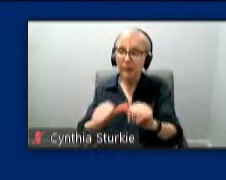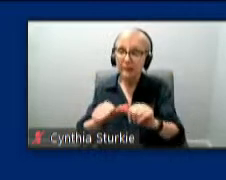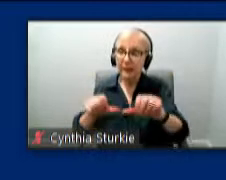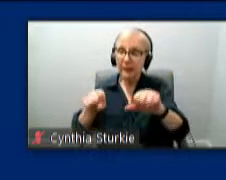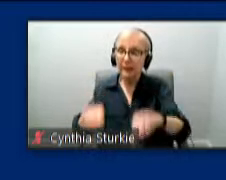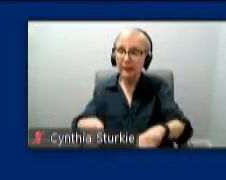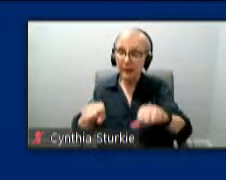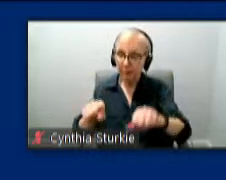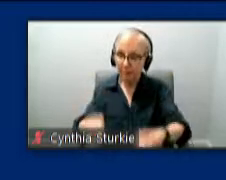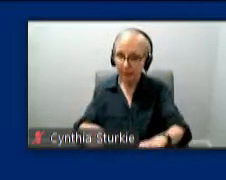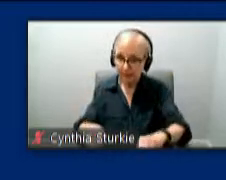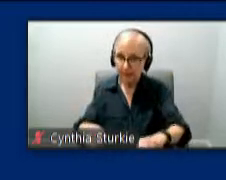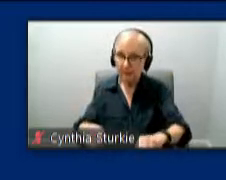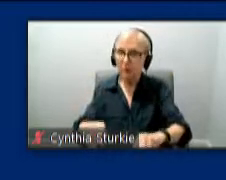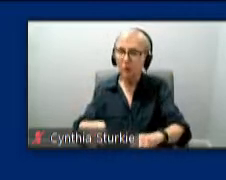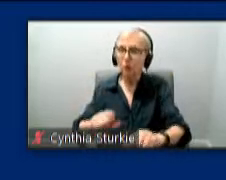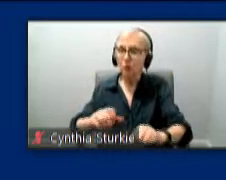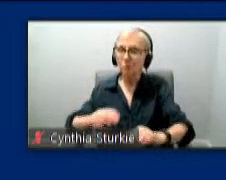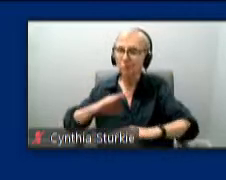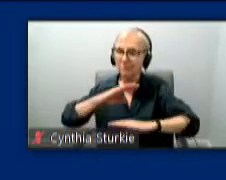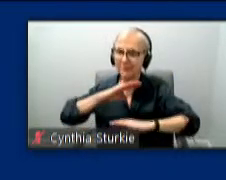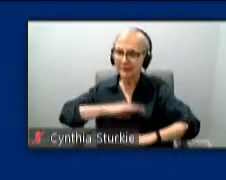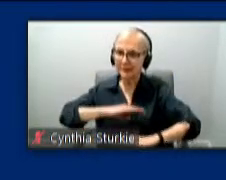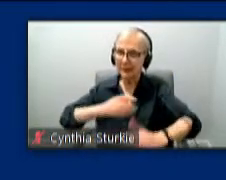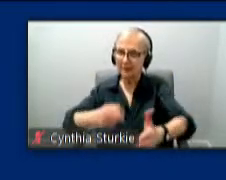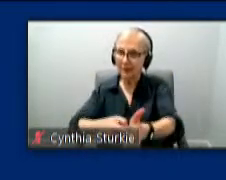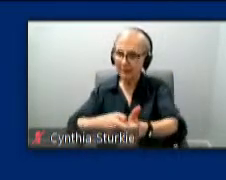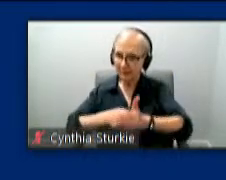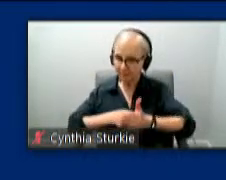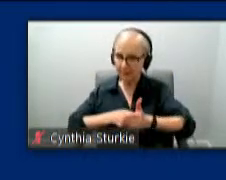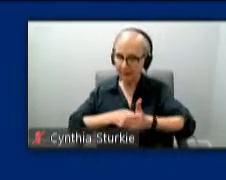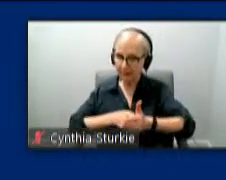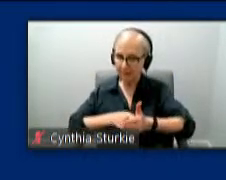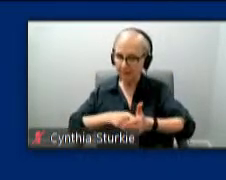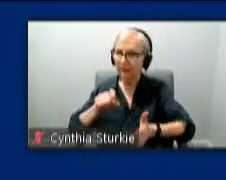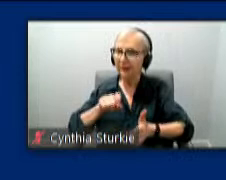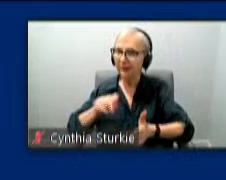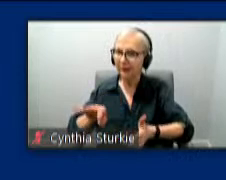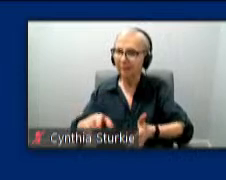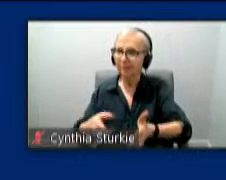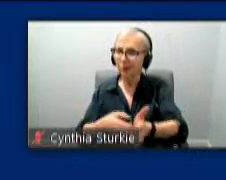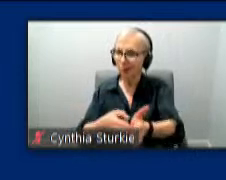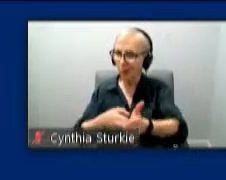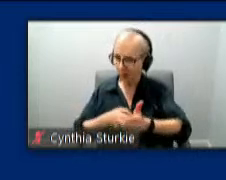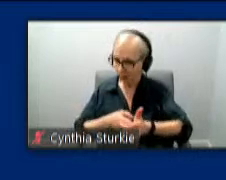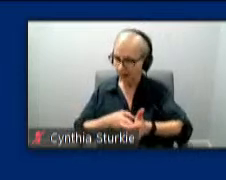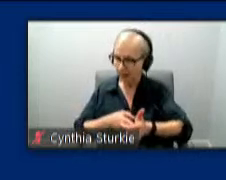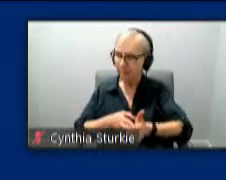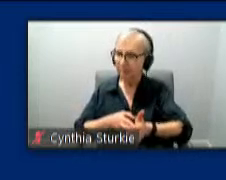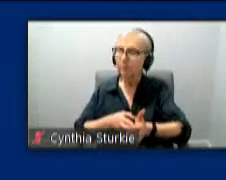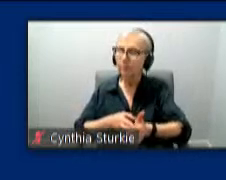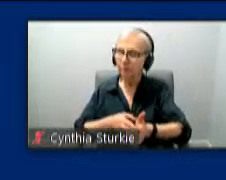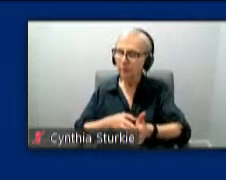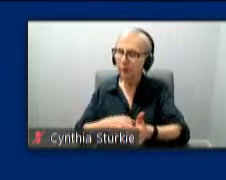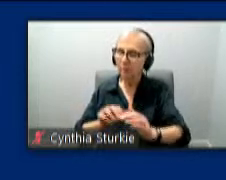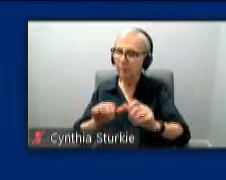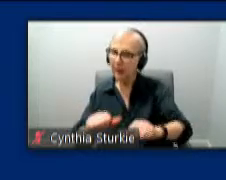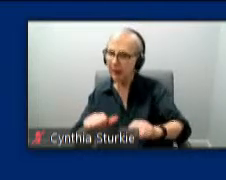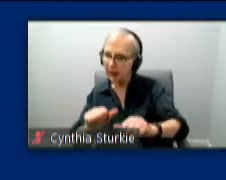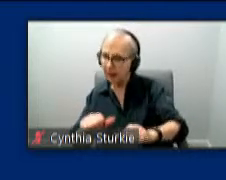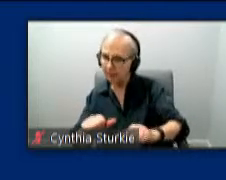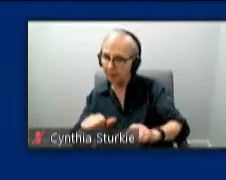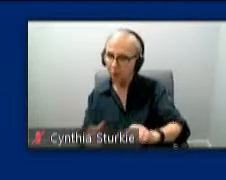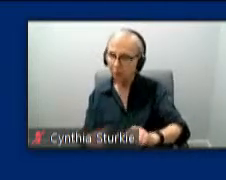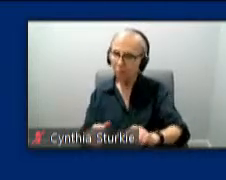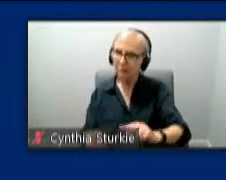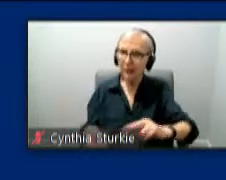to scale to meet the demand of the moment if it is required. And so we will be able to scale up our